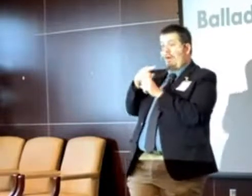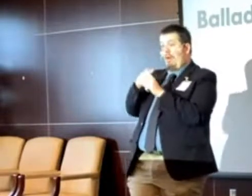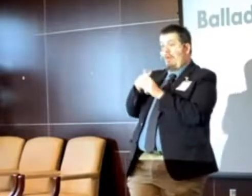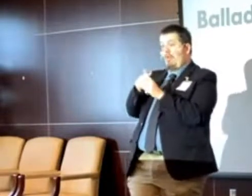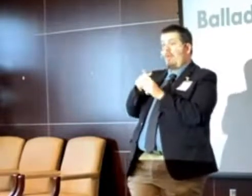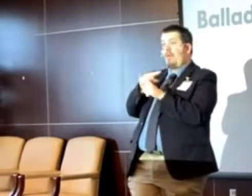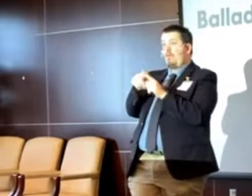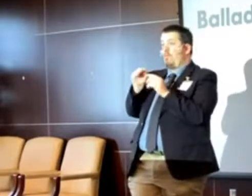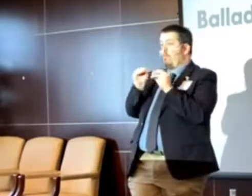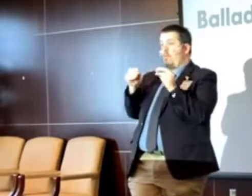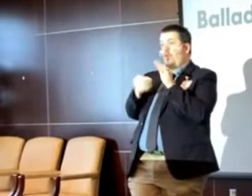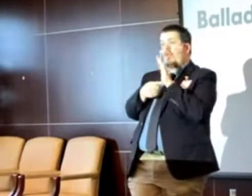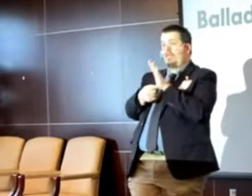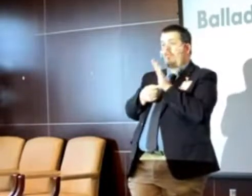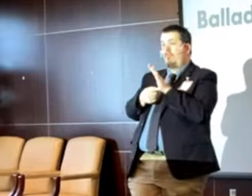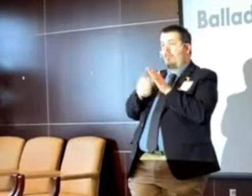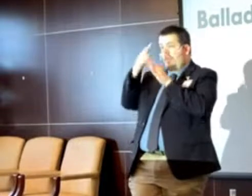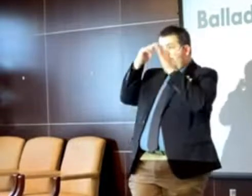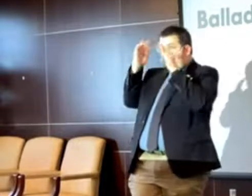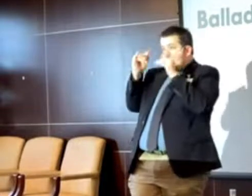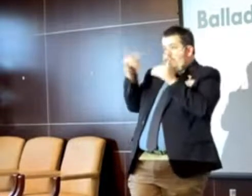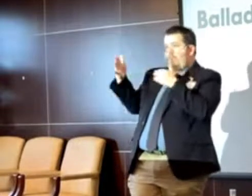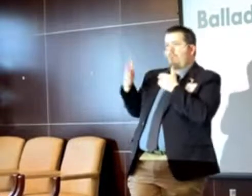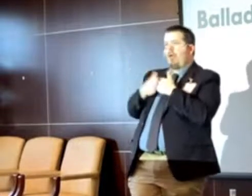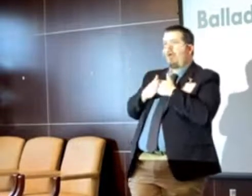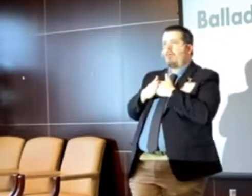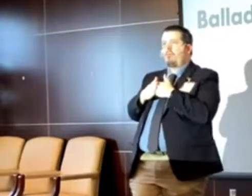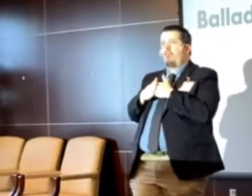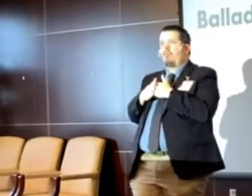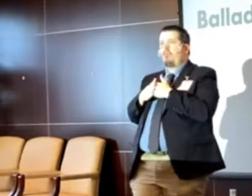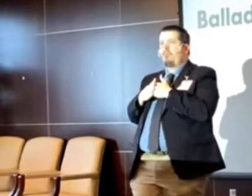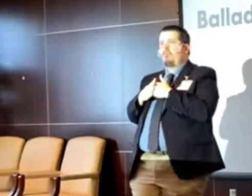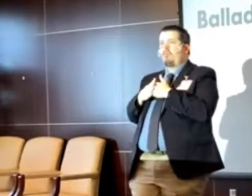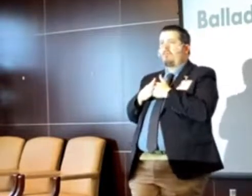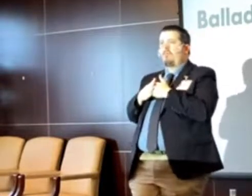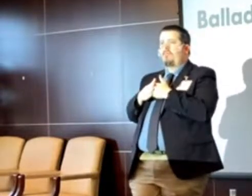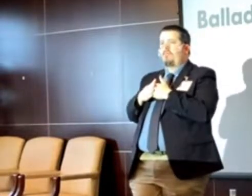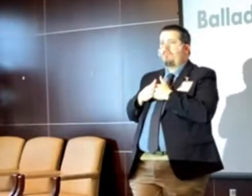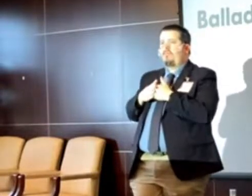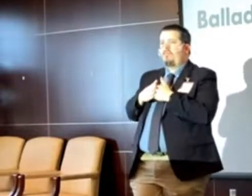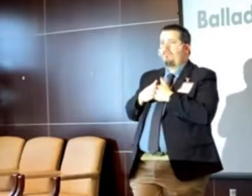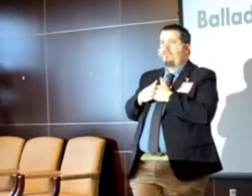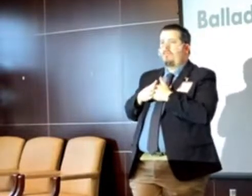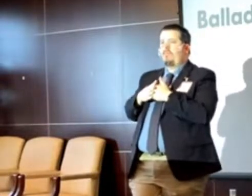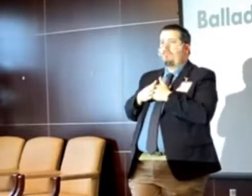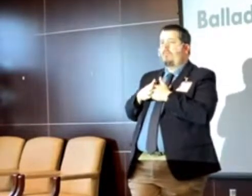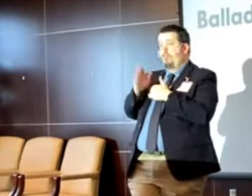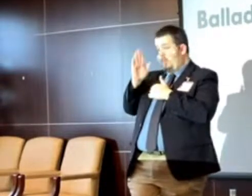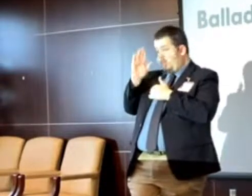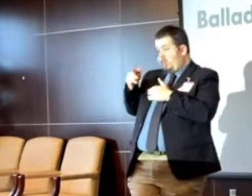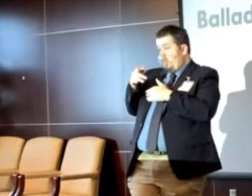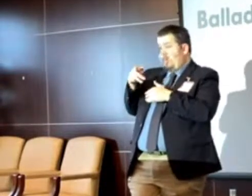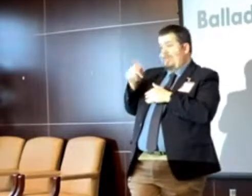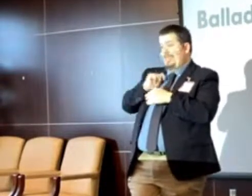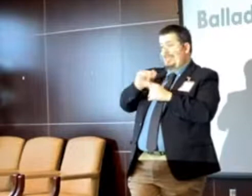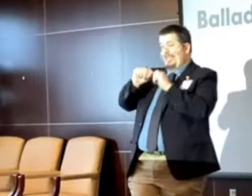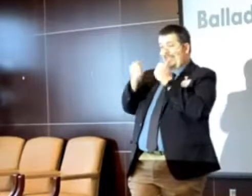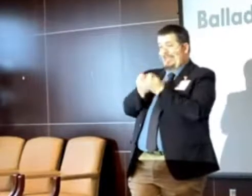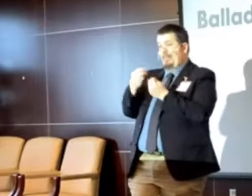but they're asymptomatic, our expectation is that they will come back. And we will deploy those team